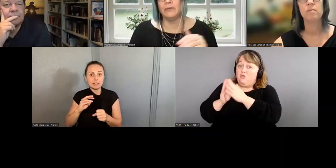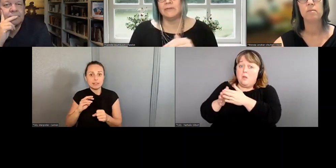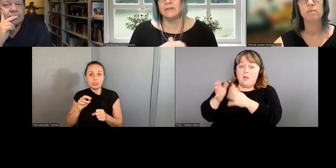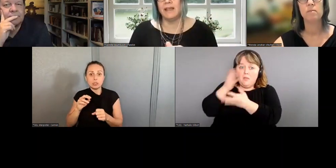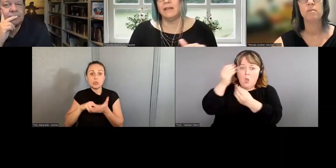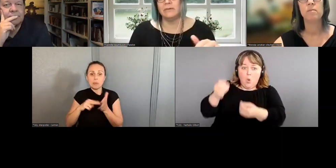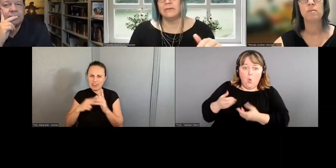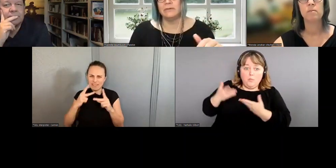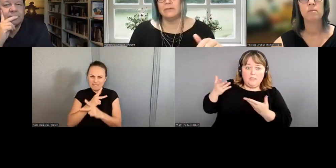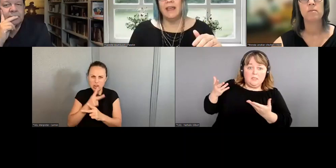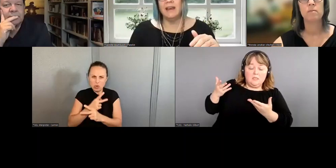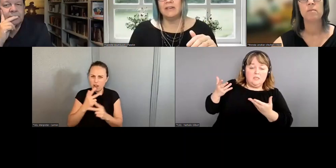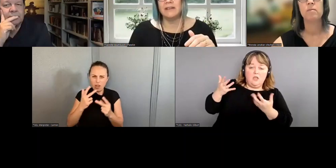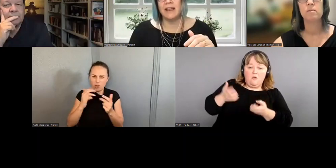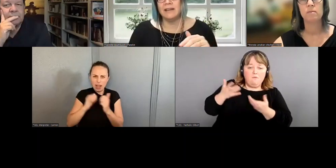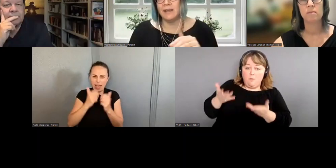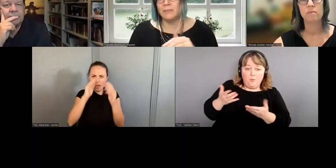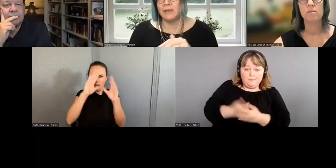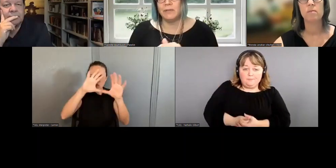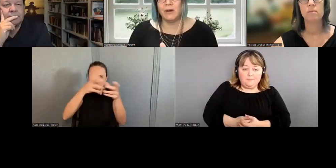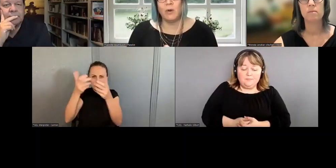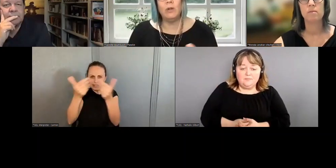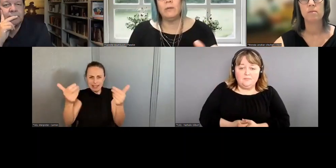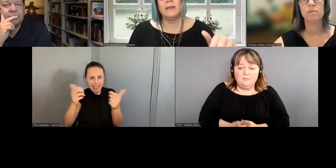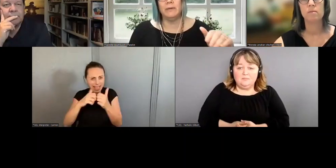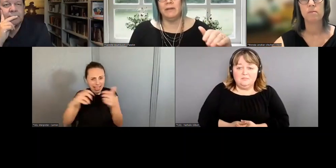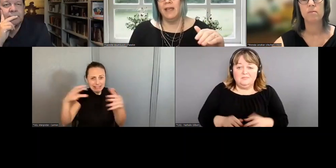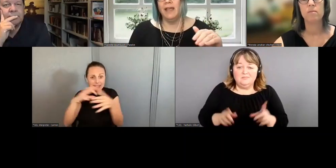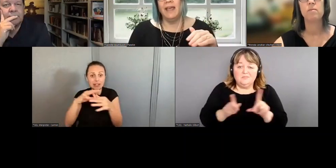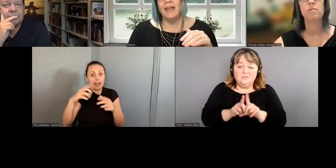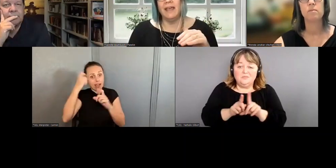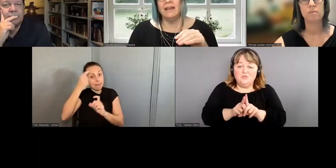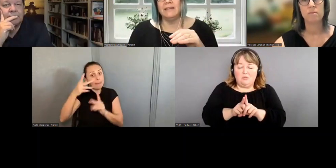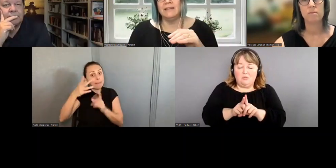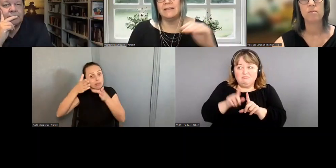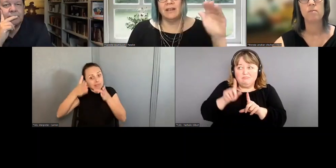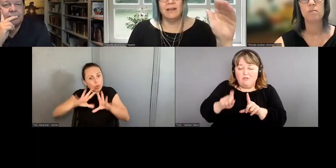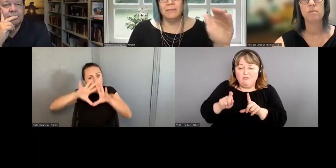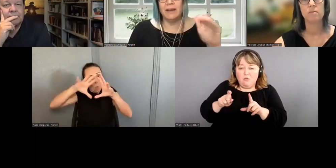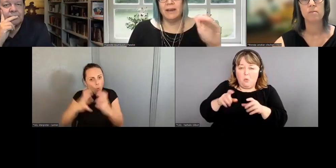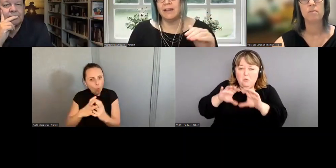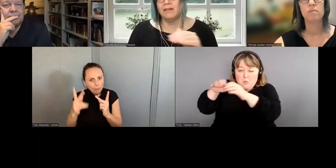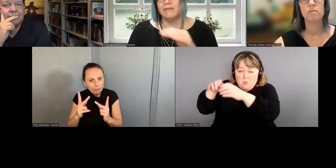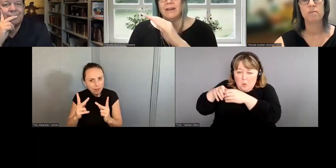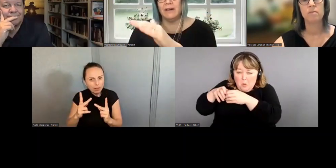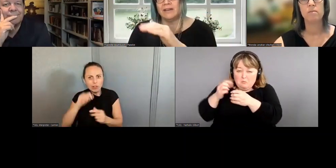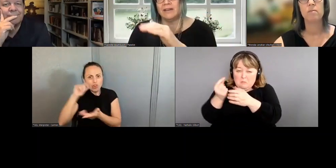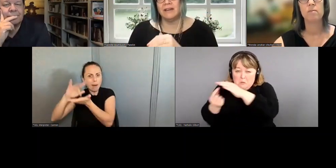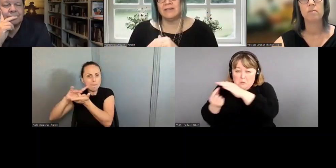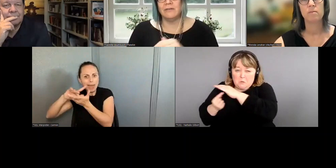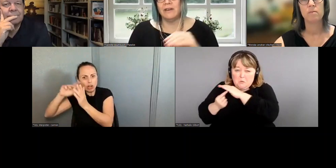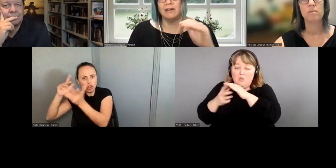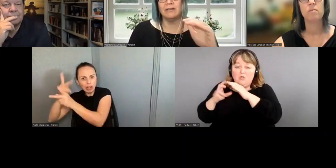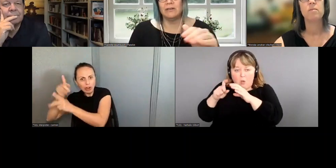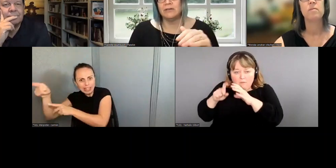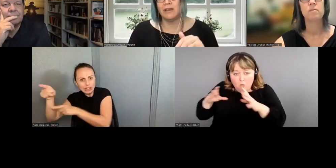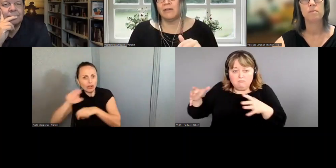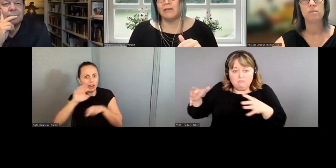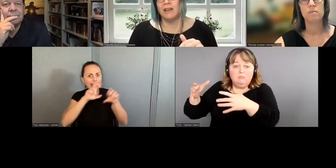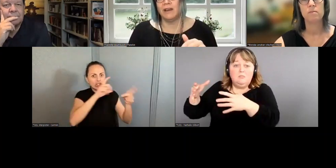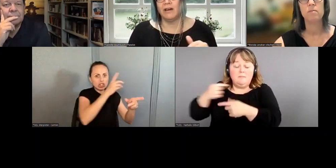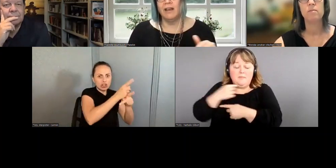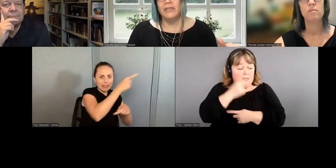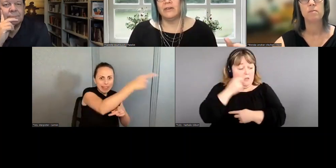down those silos and understanding that people are whole people. And it's not medical care over here, education over here, social care